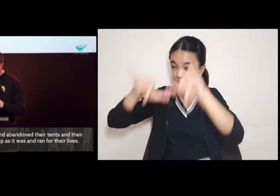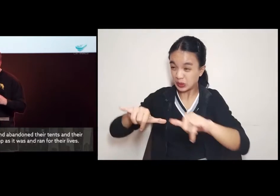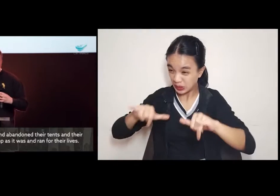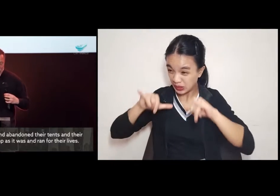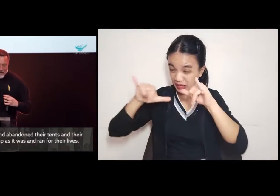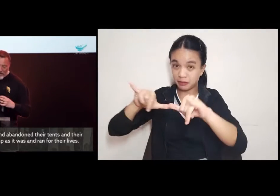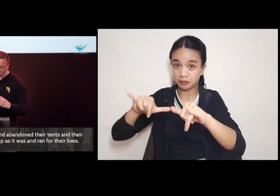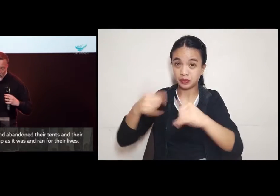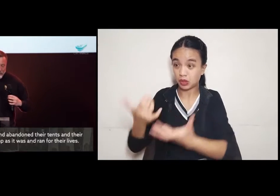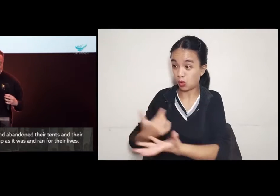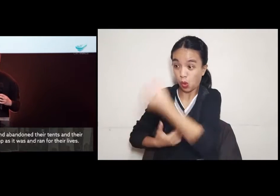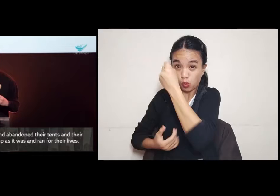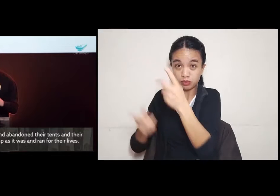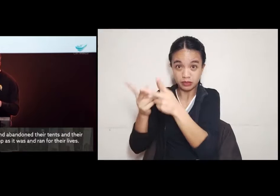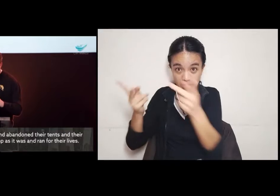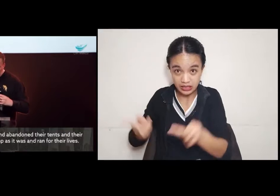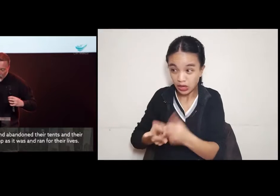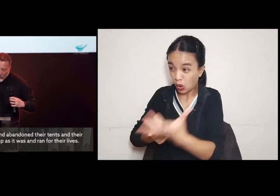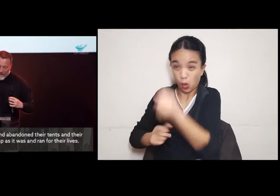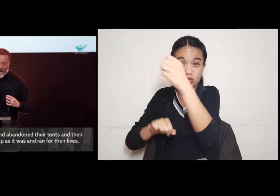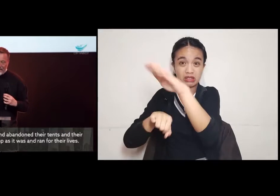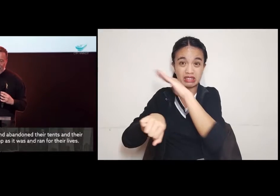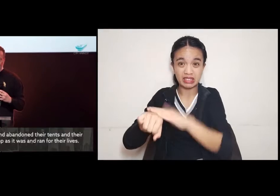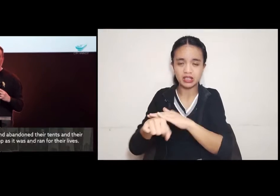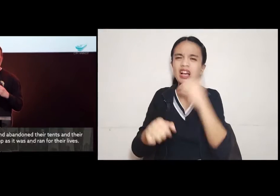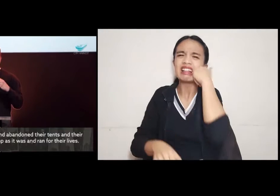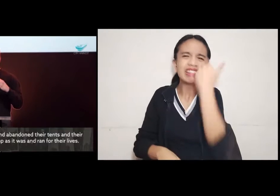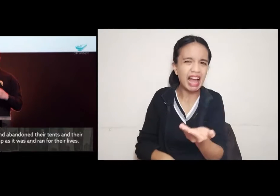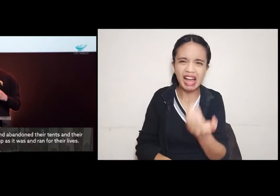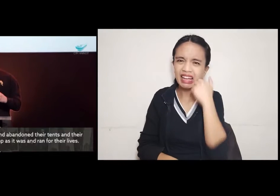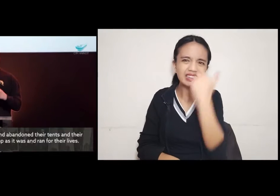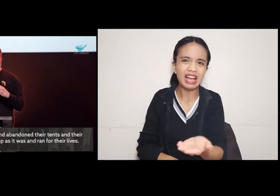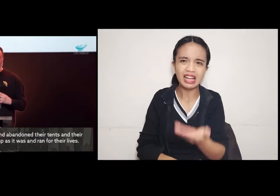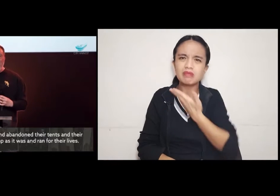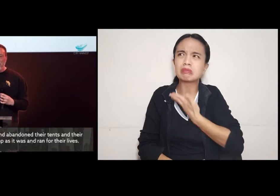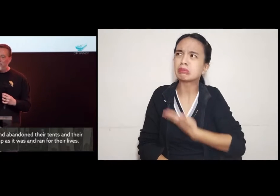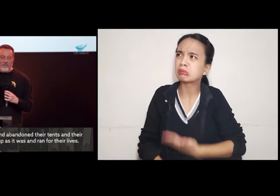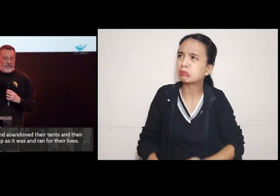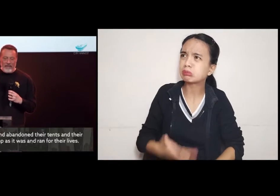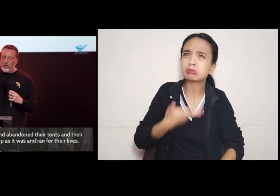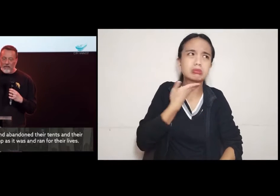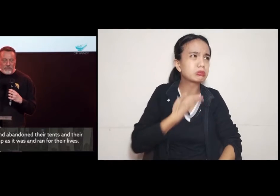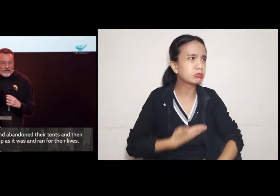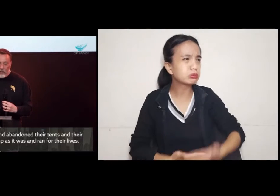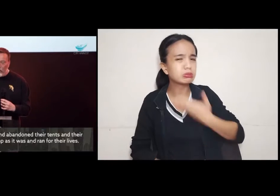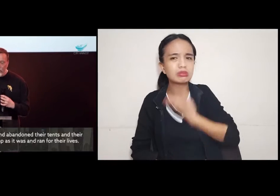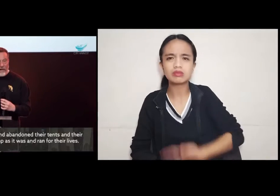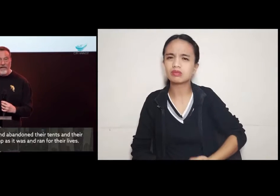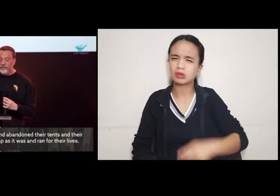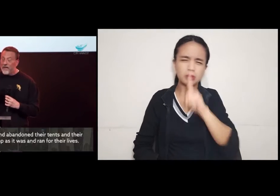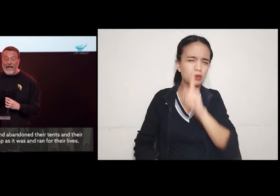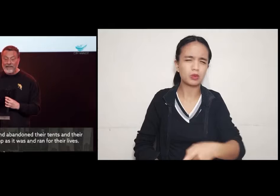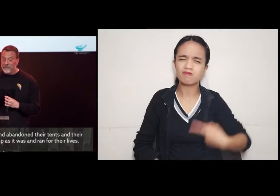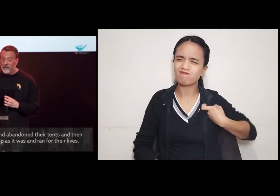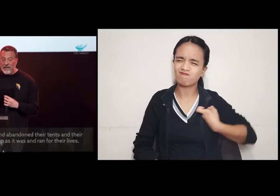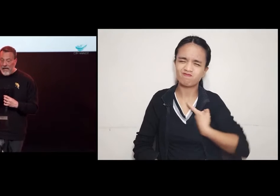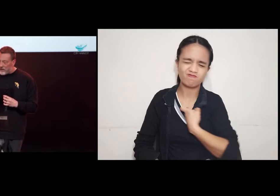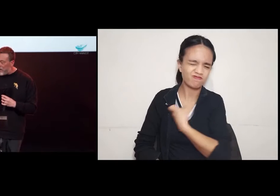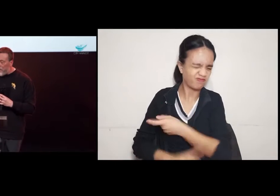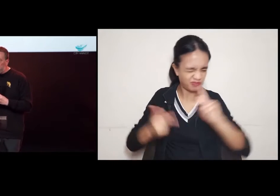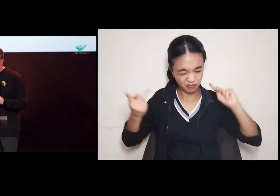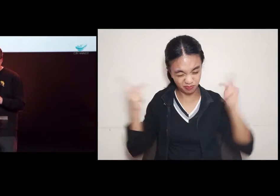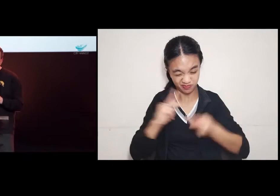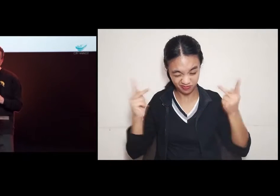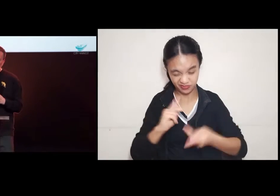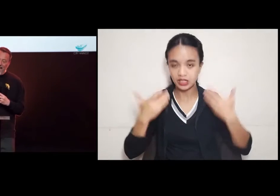safety of their own kingdom, of their own land, they will die in the famine, and it'll be a slow, painful death.